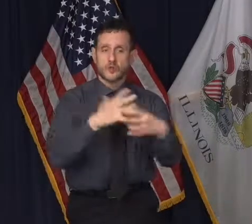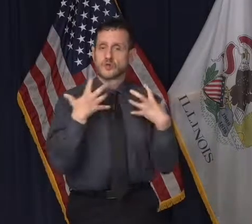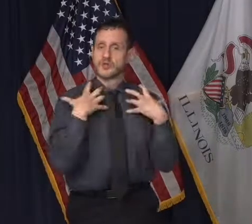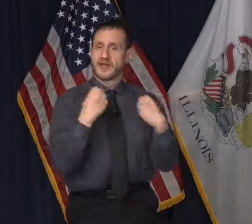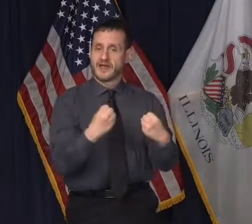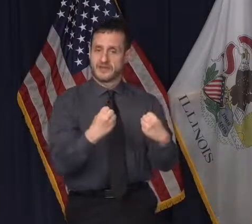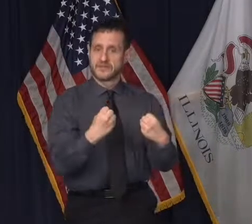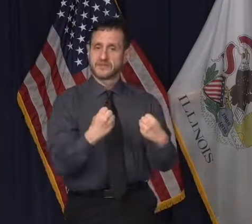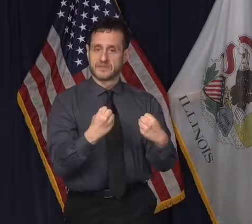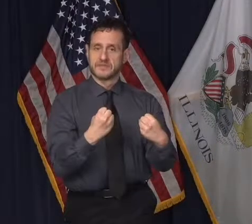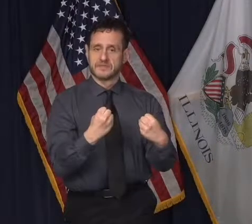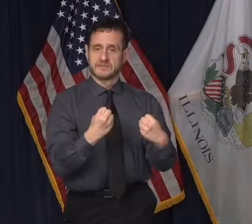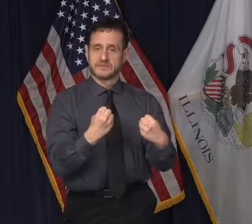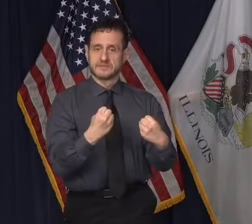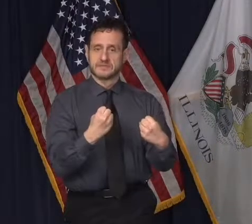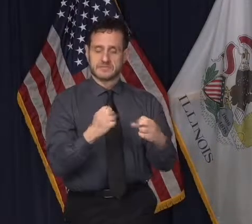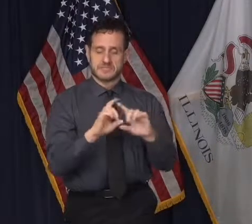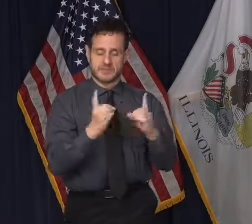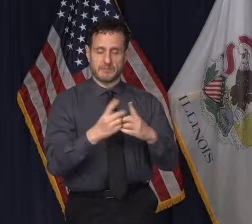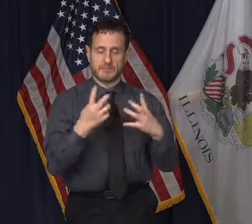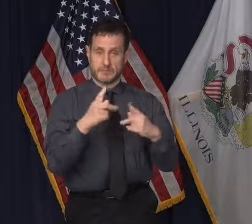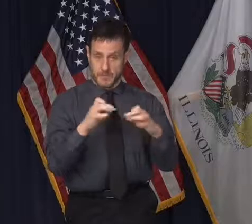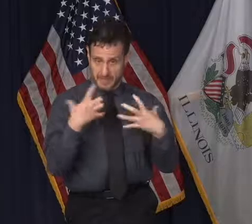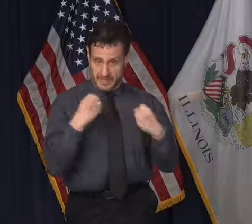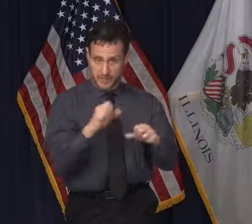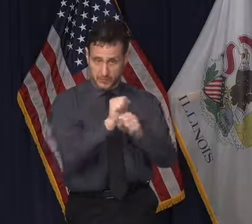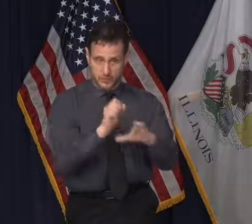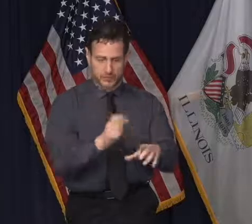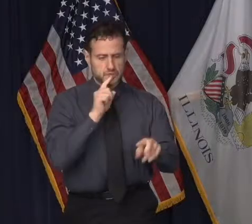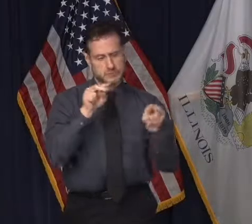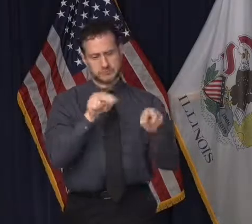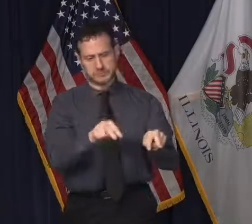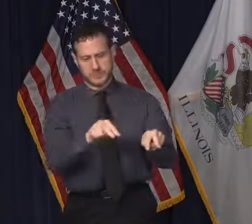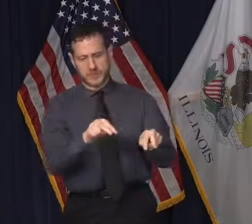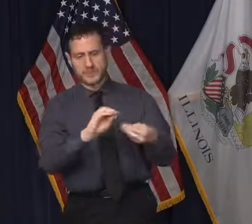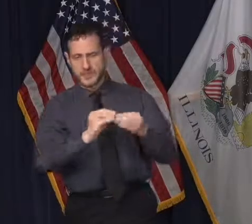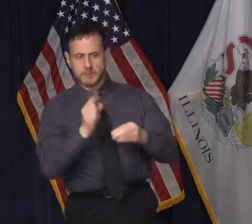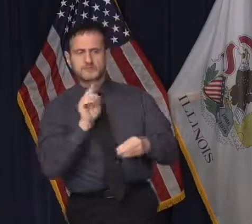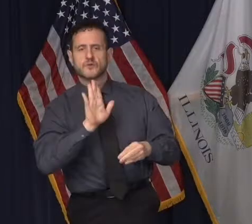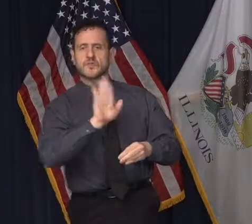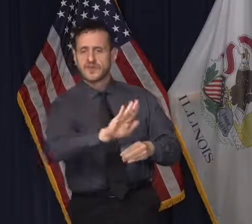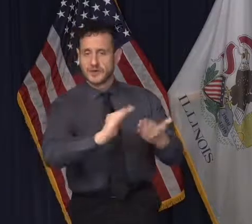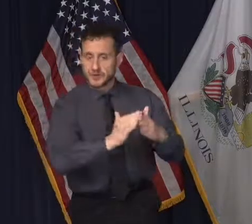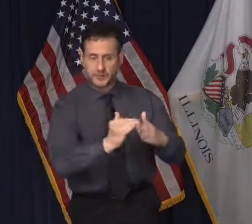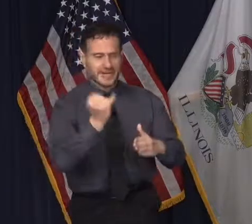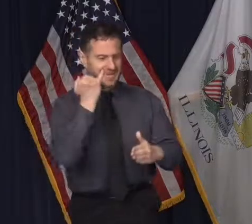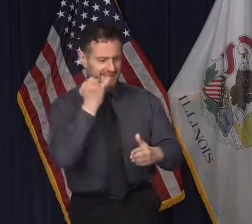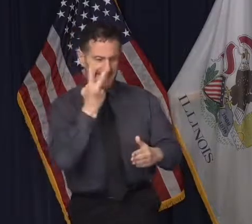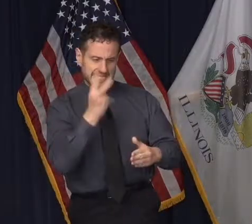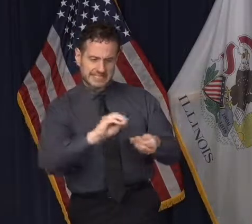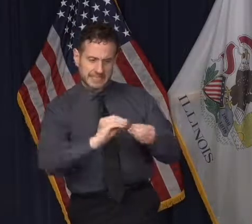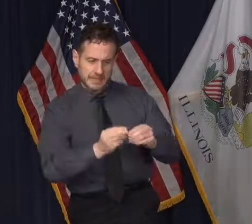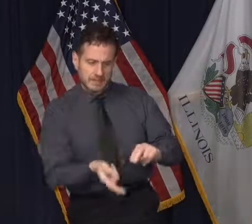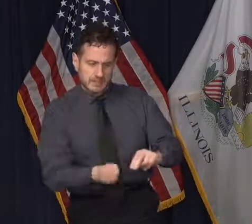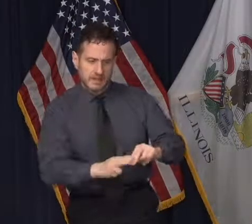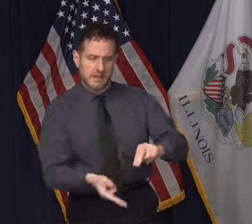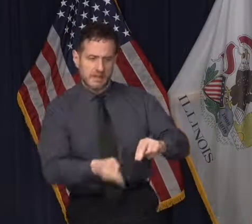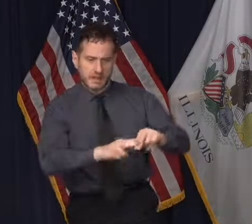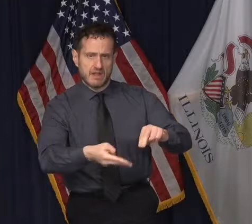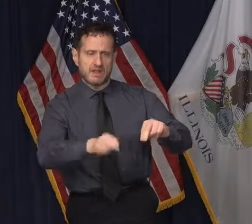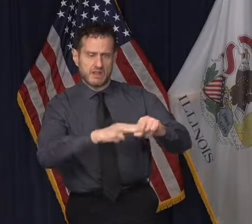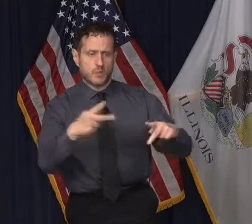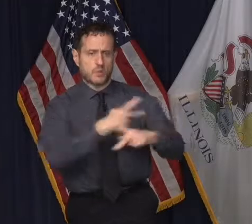close attention to the data for their communities and, where necessary, step up and impose greater mitigations